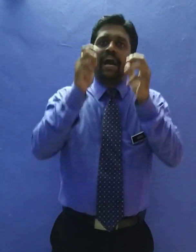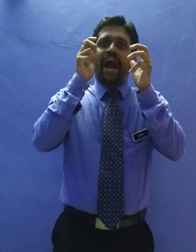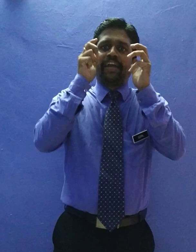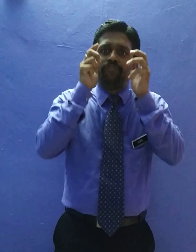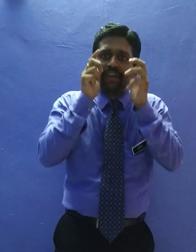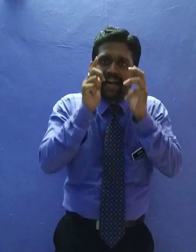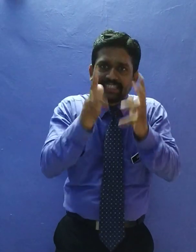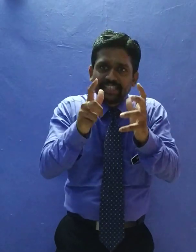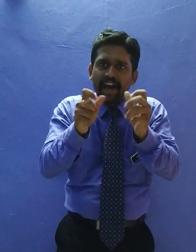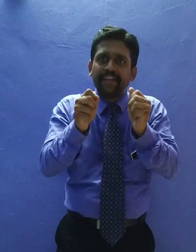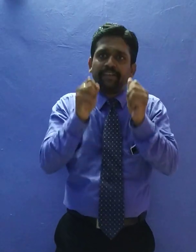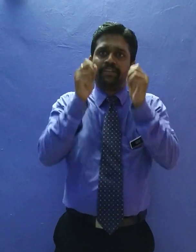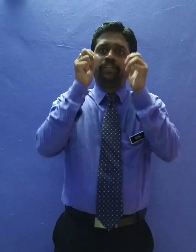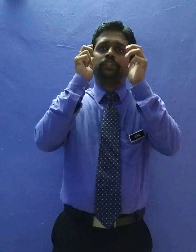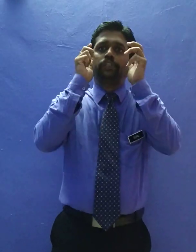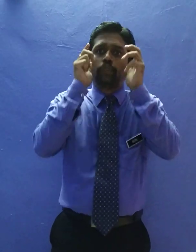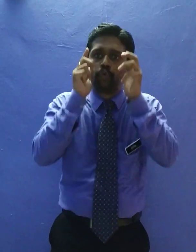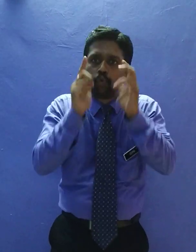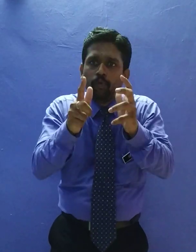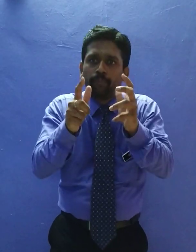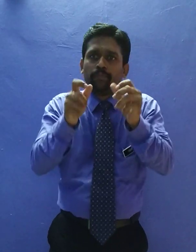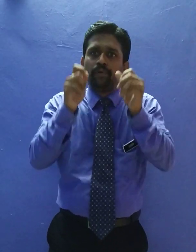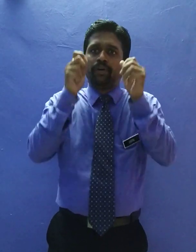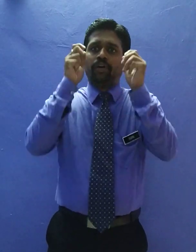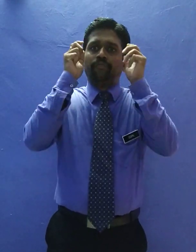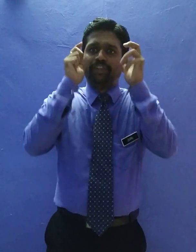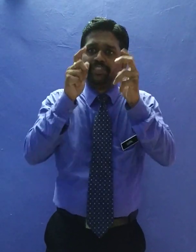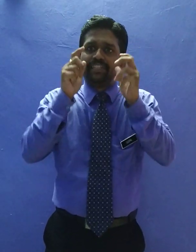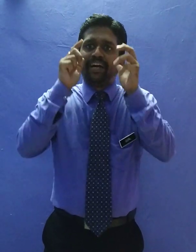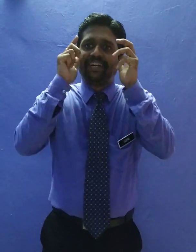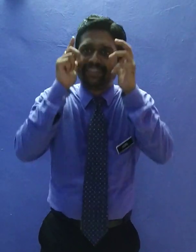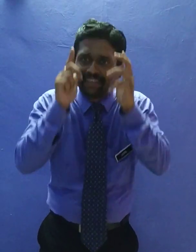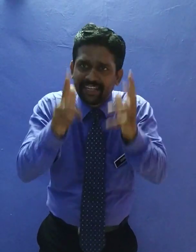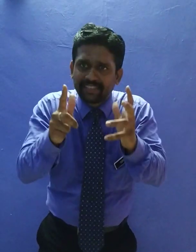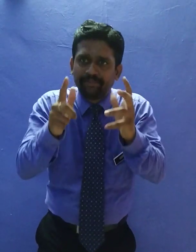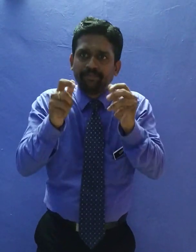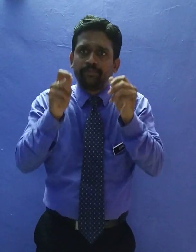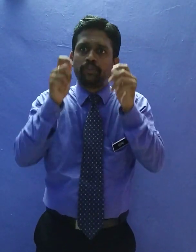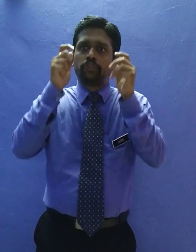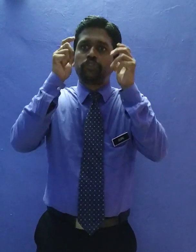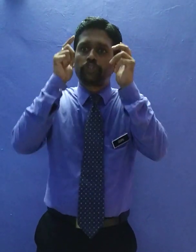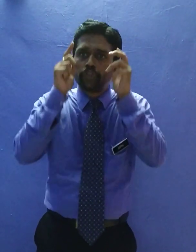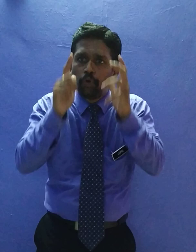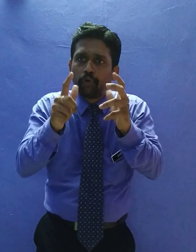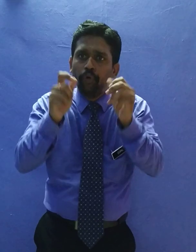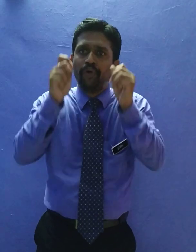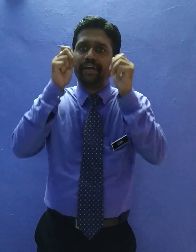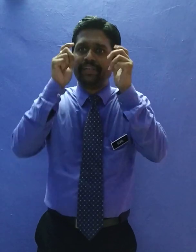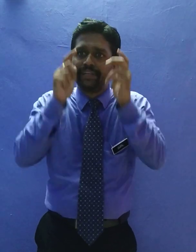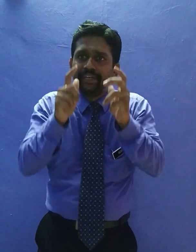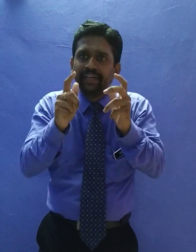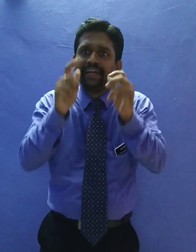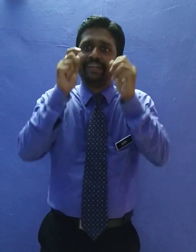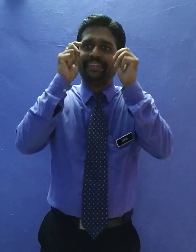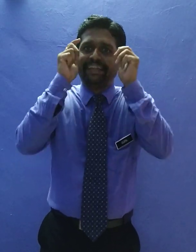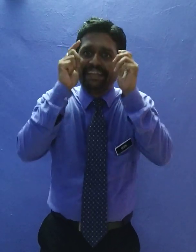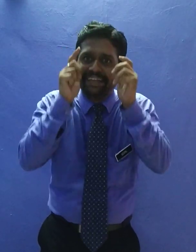I will assign the group which their task. So here the